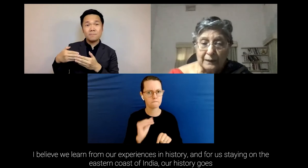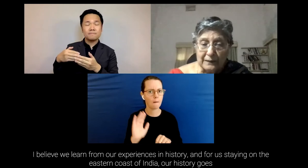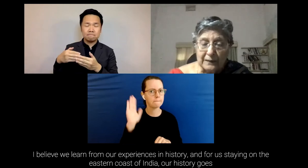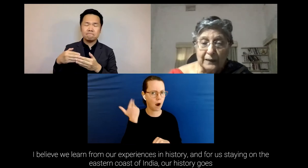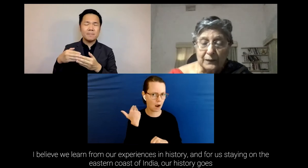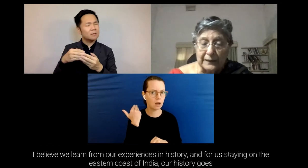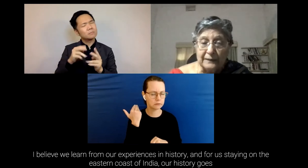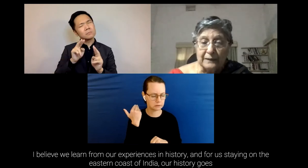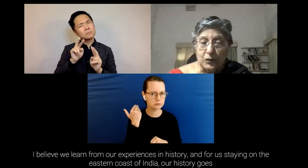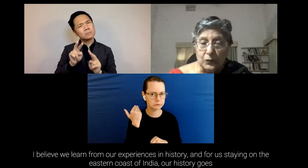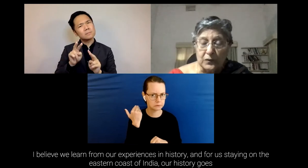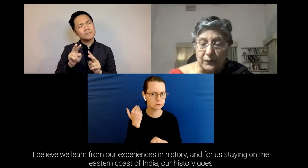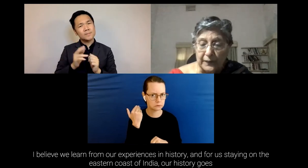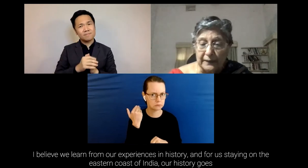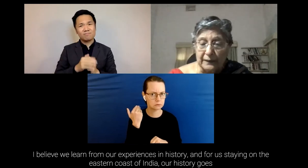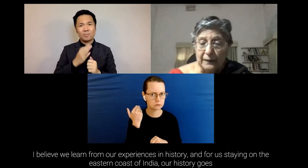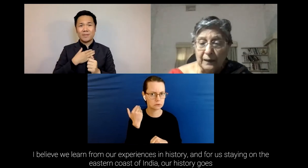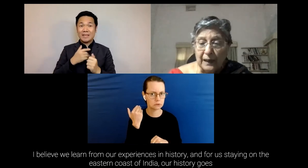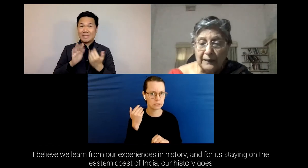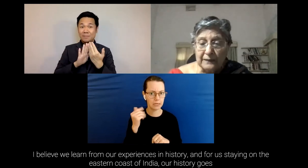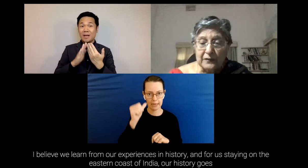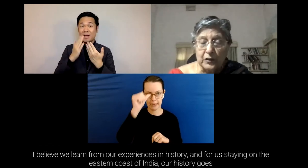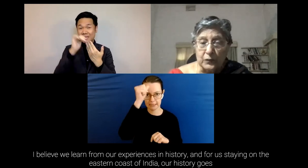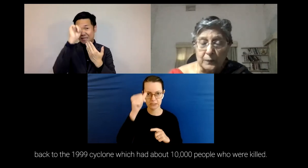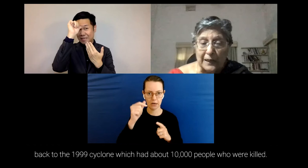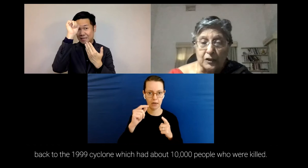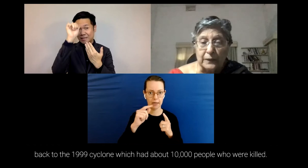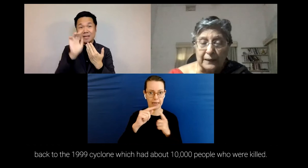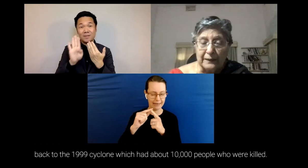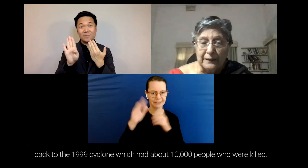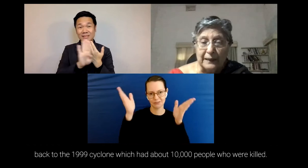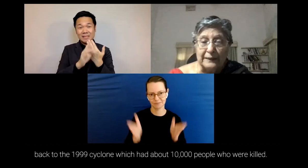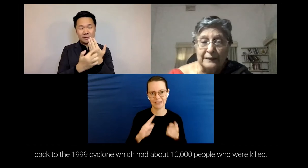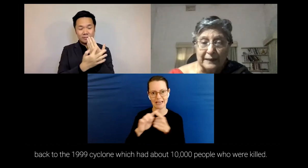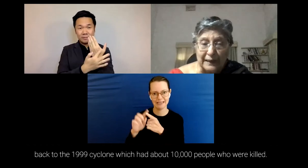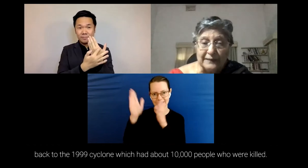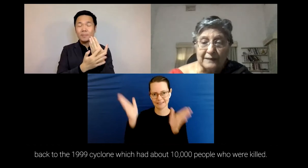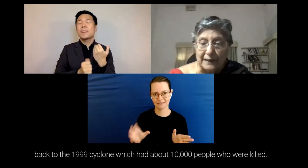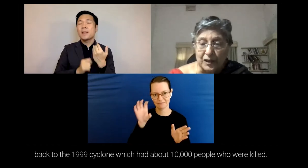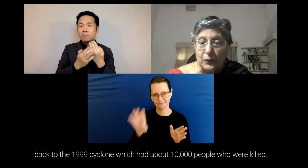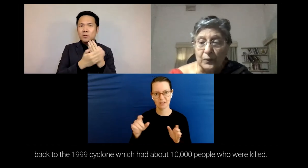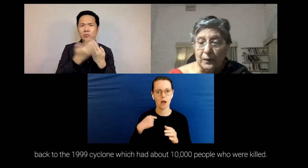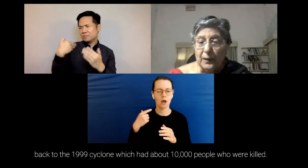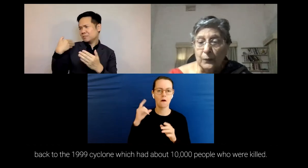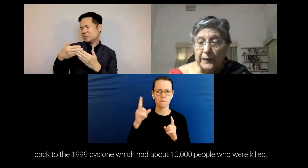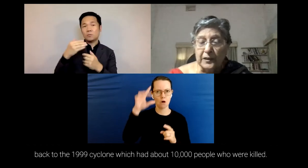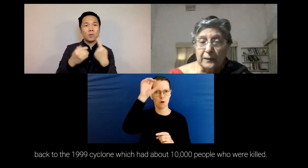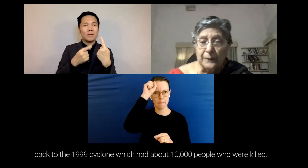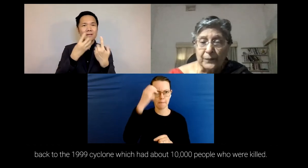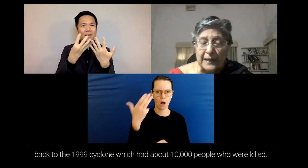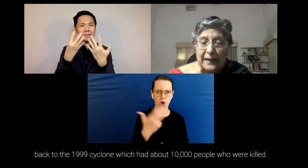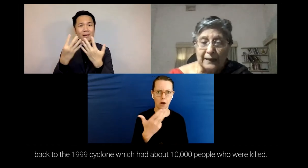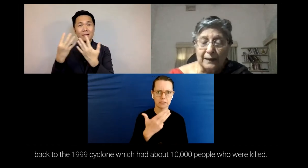us, staying on the eastern coast of India, our history goes back to the 1999 cyclone,